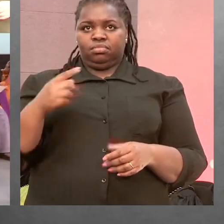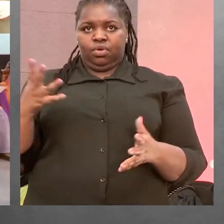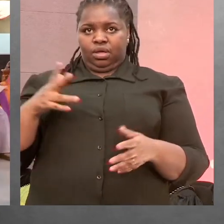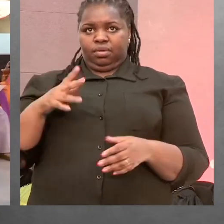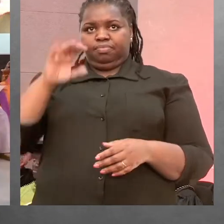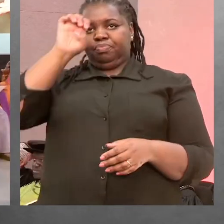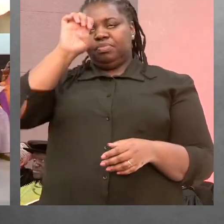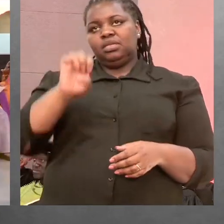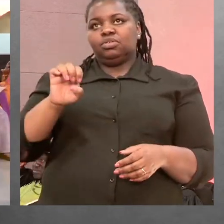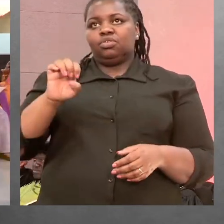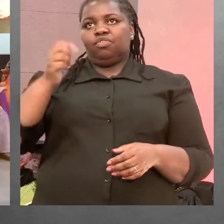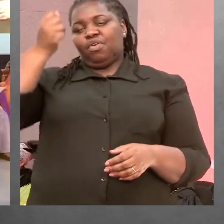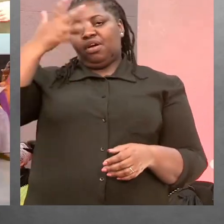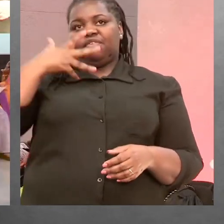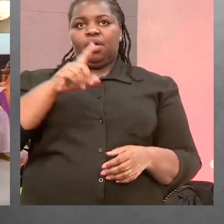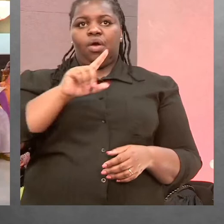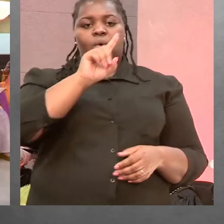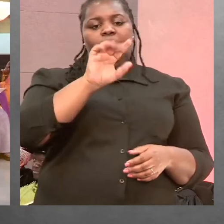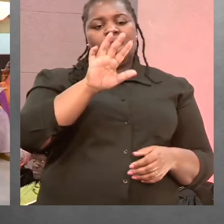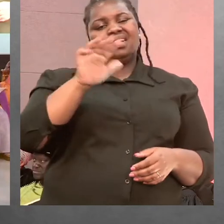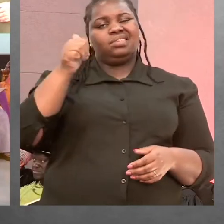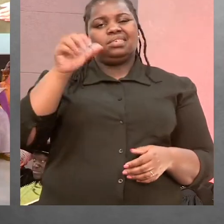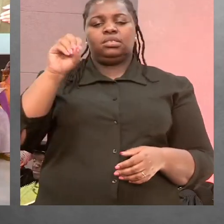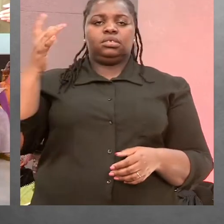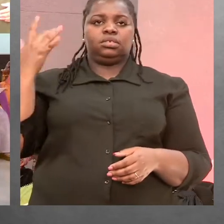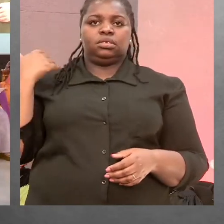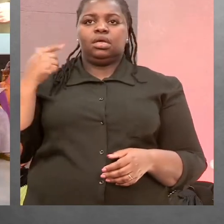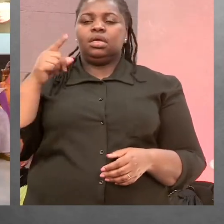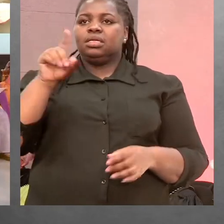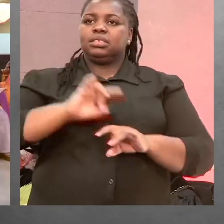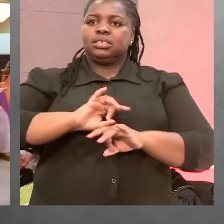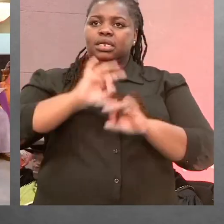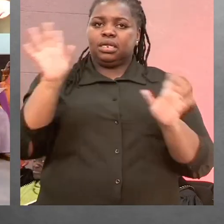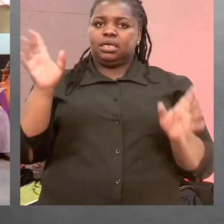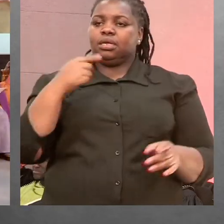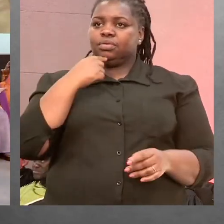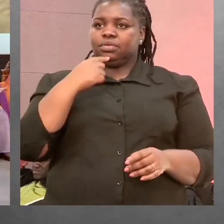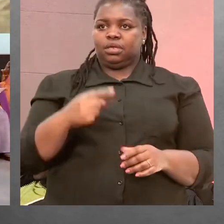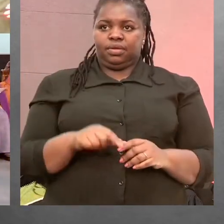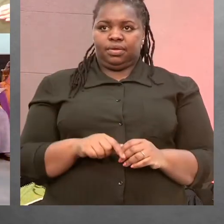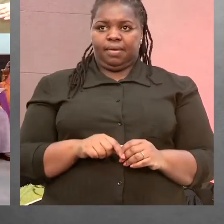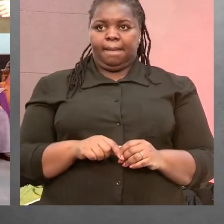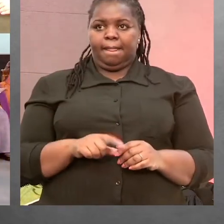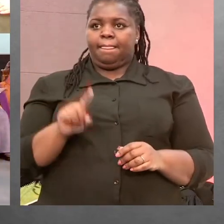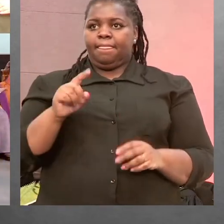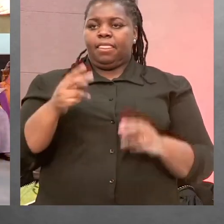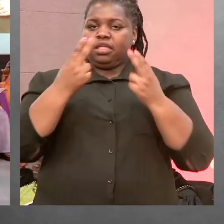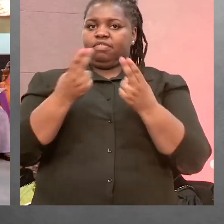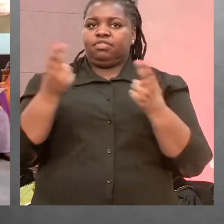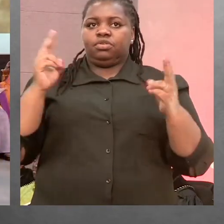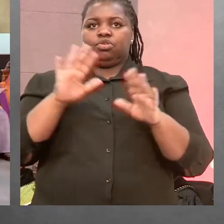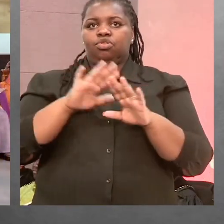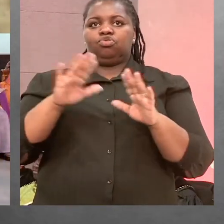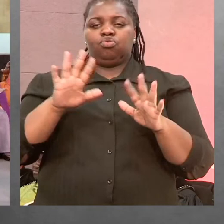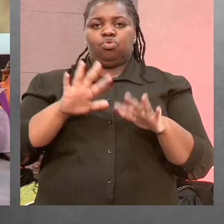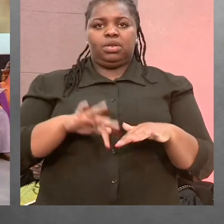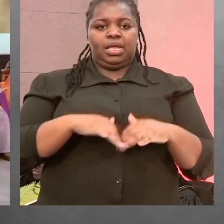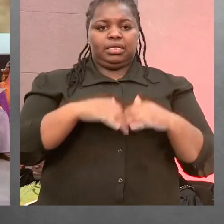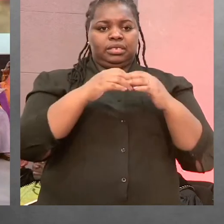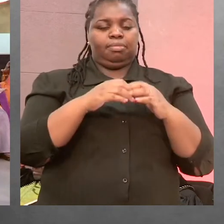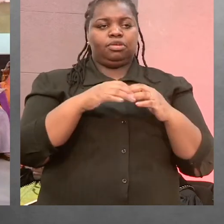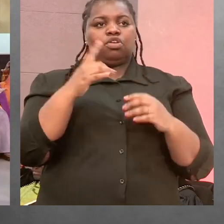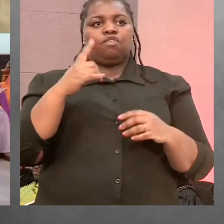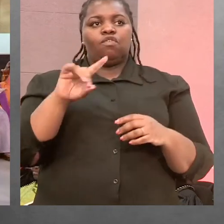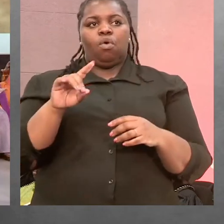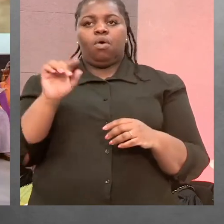East of Africa, the 1960s, is very clear that to say the university has not been established for